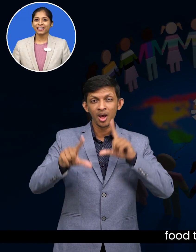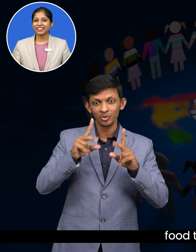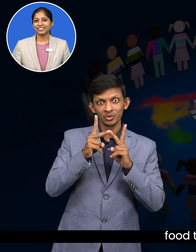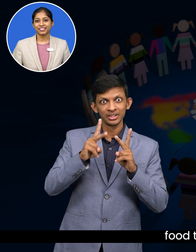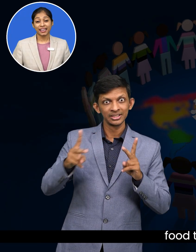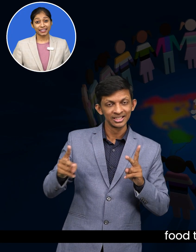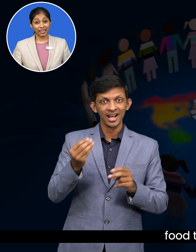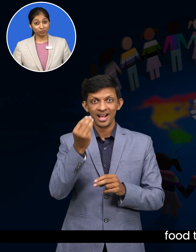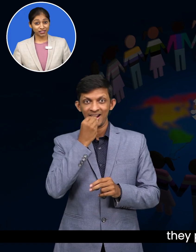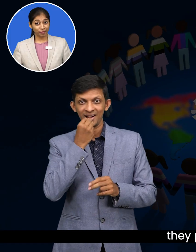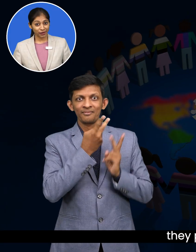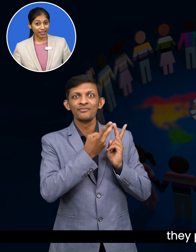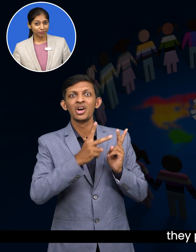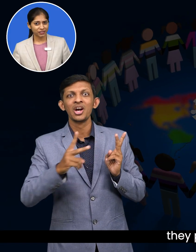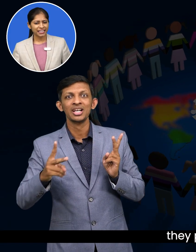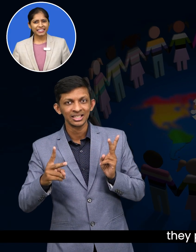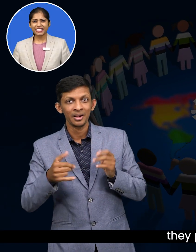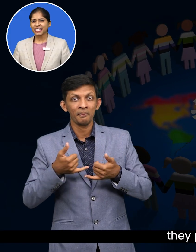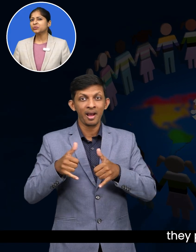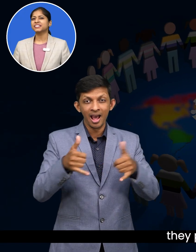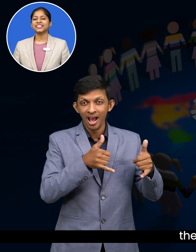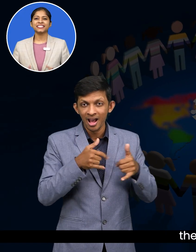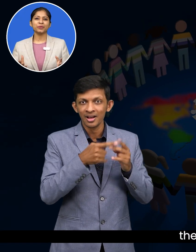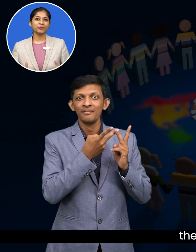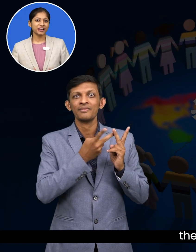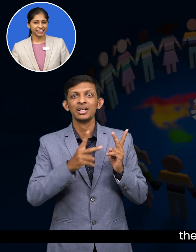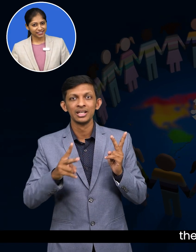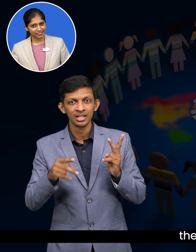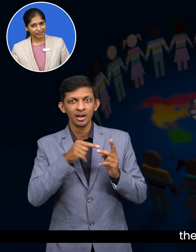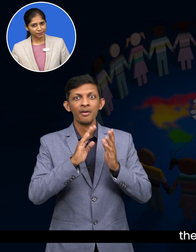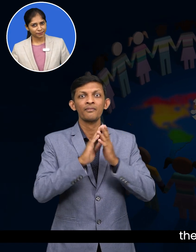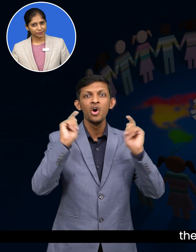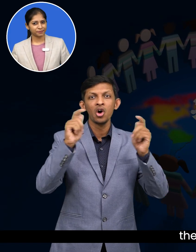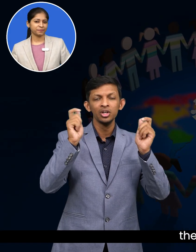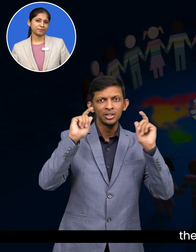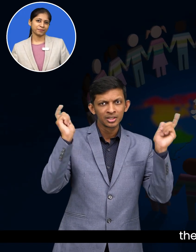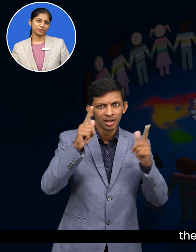food they eat, games they play, the events they celebrate.